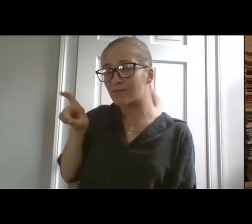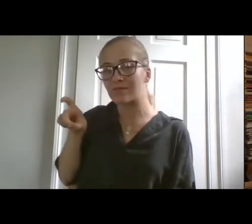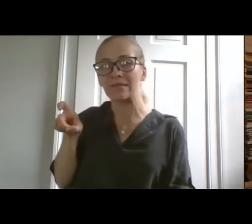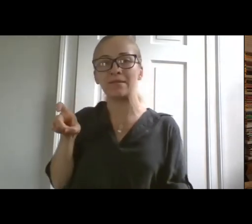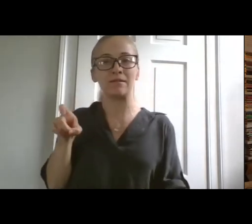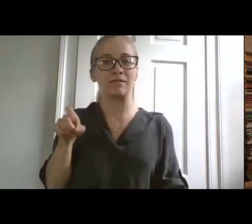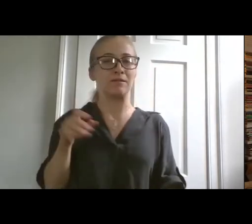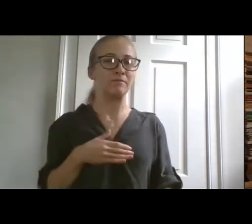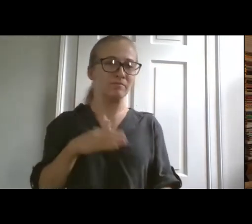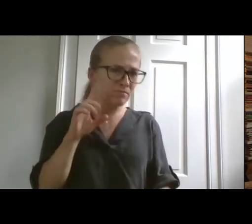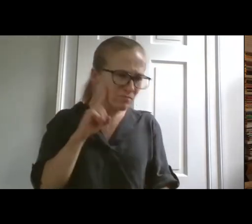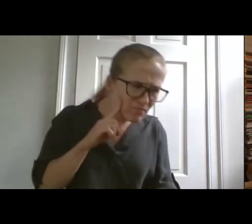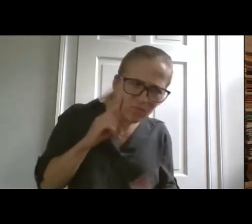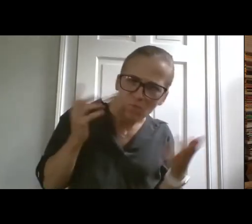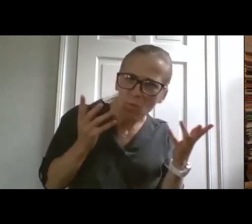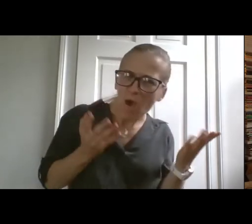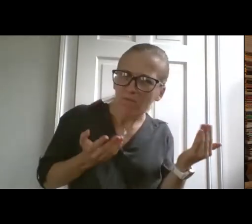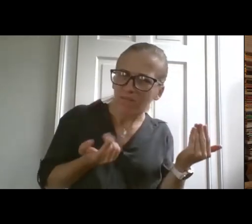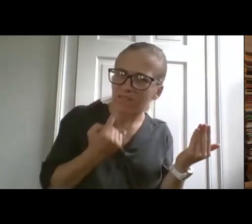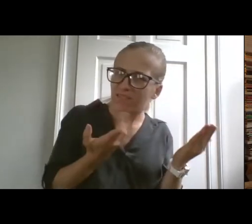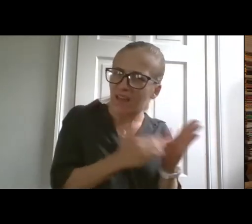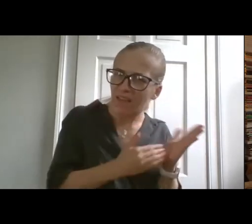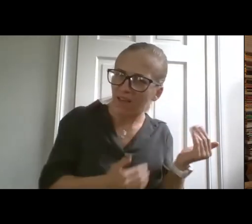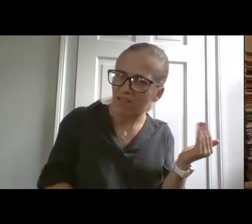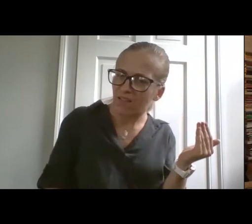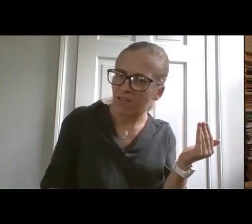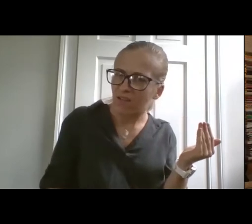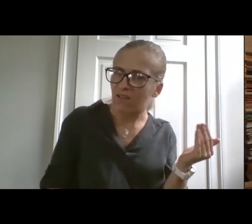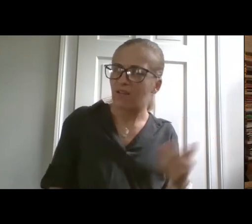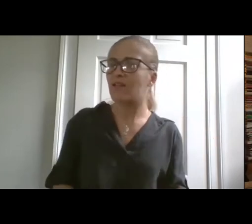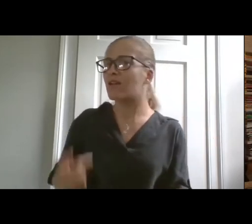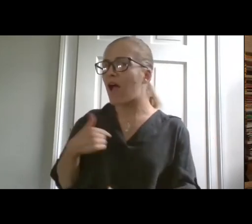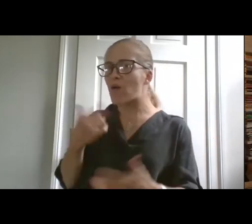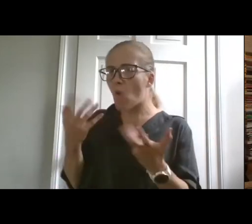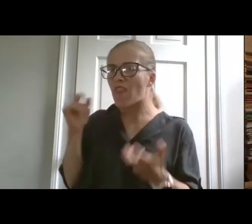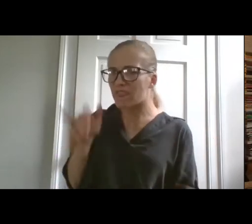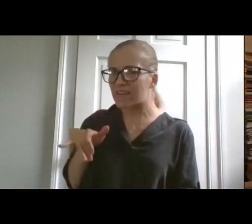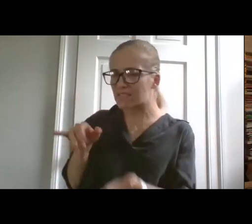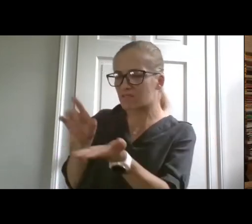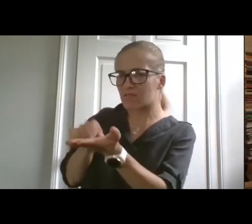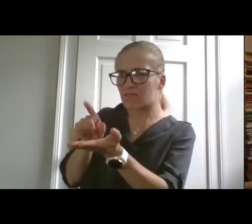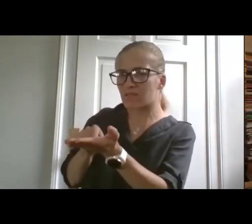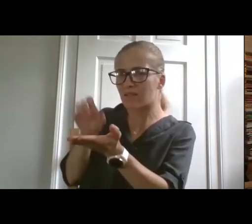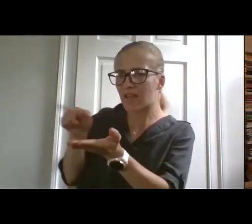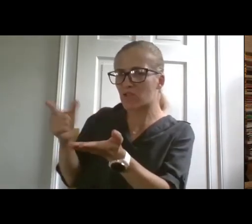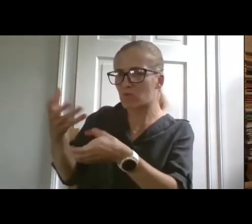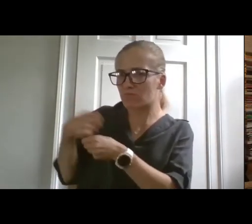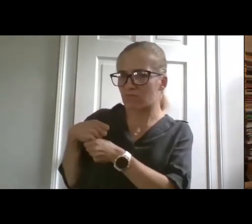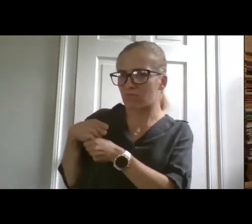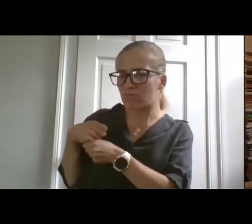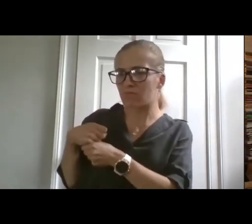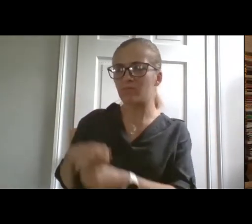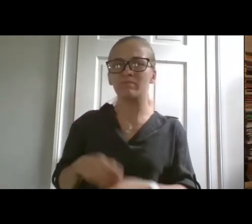damp head close to mine and asks me to say it again. "I want this," I say. "Can you take it?" And pass